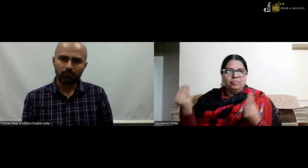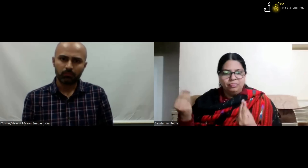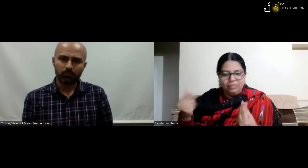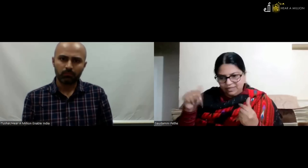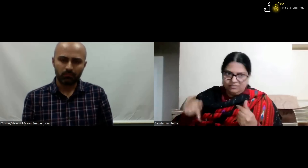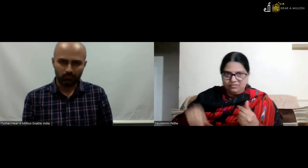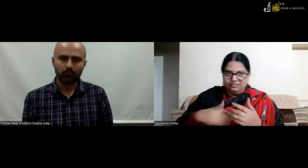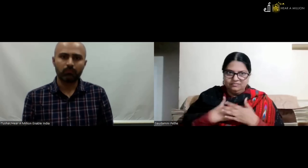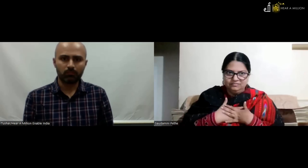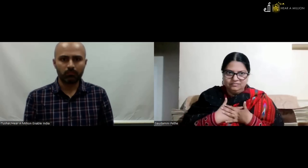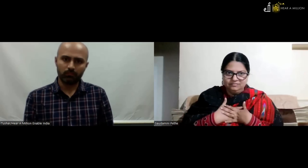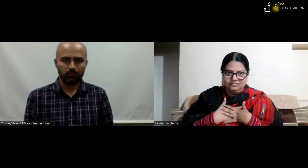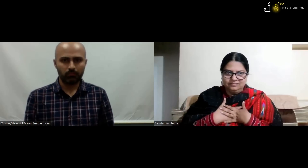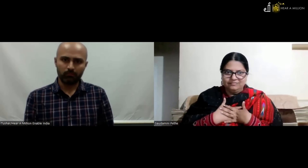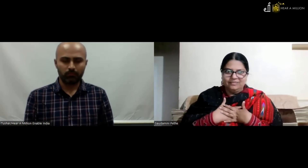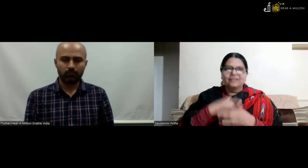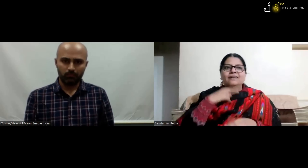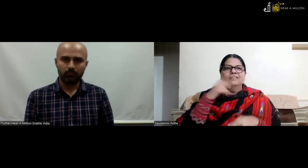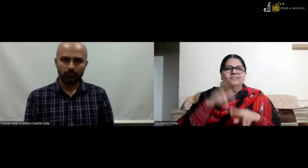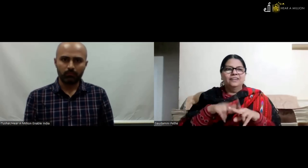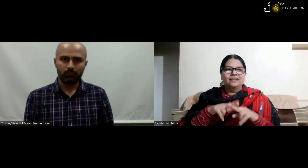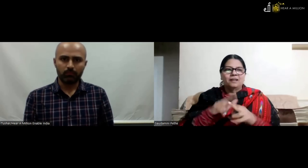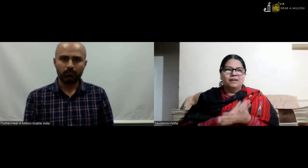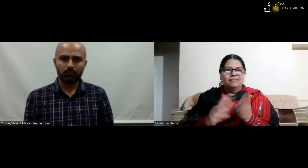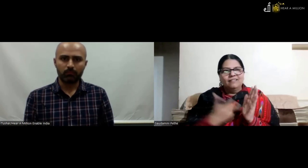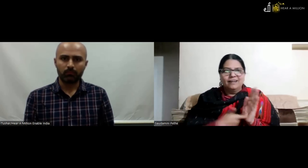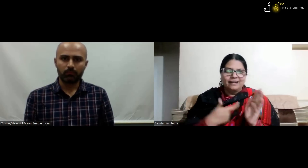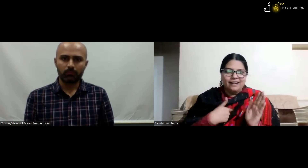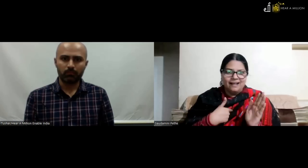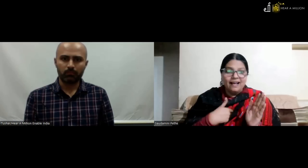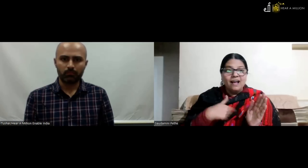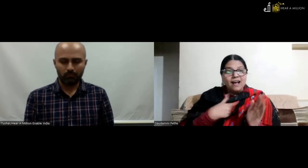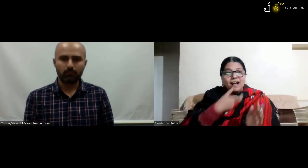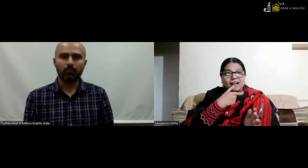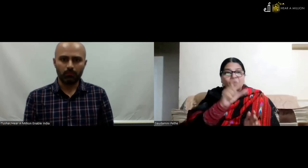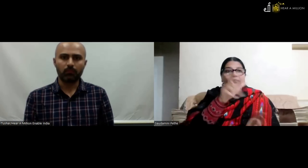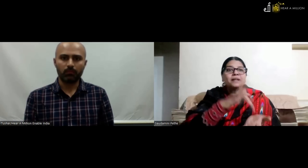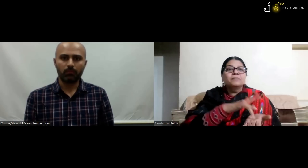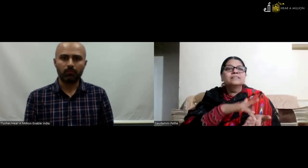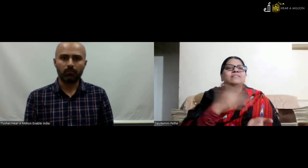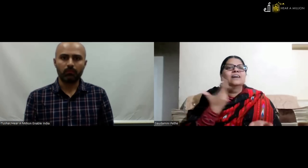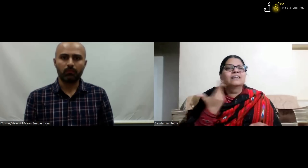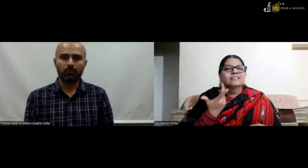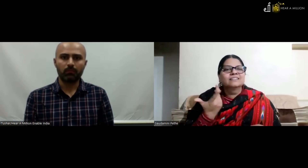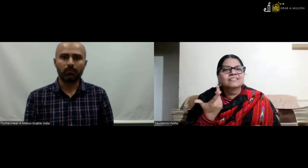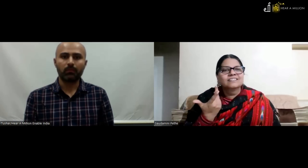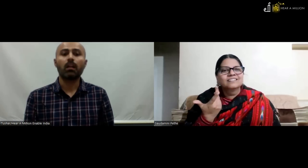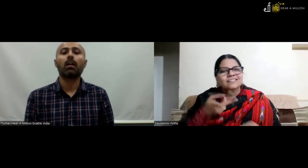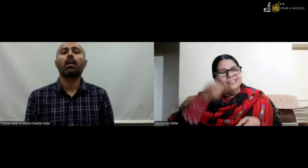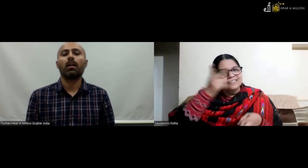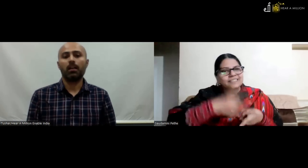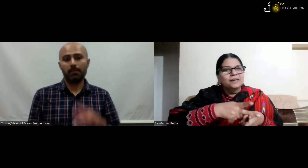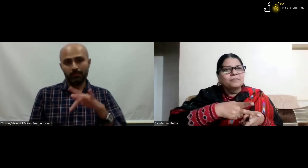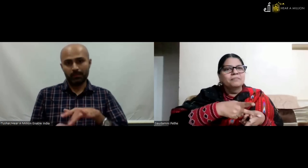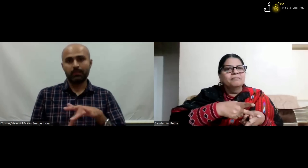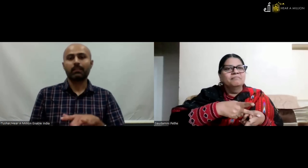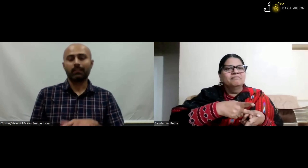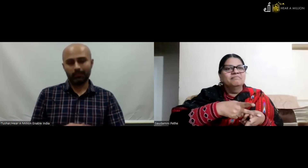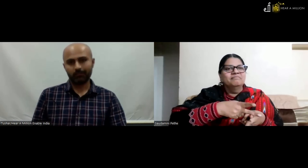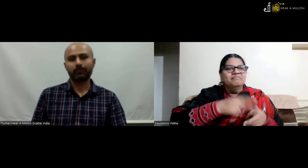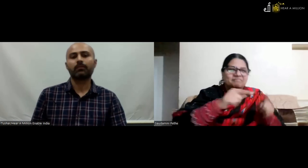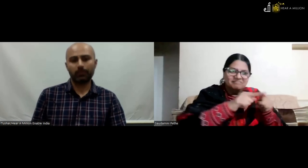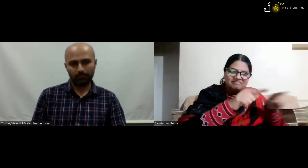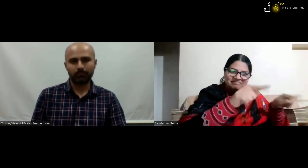example, if I'm living here, I'm living in Faridabad right now. So where I have to